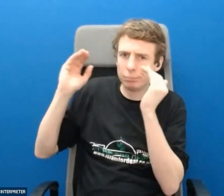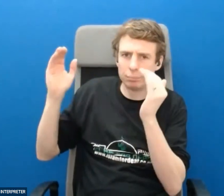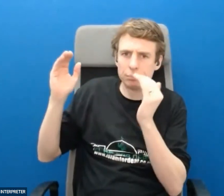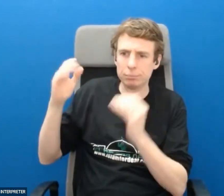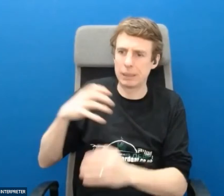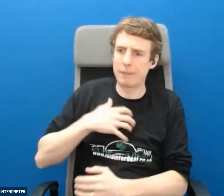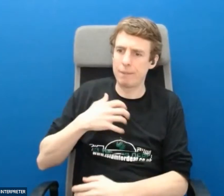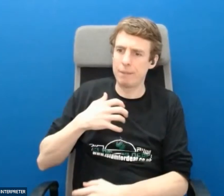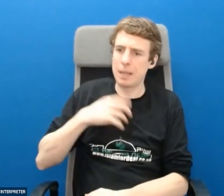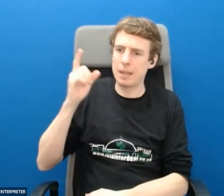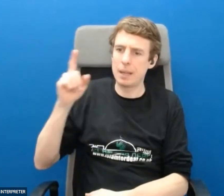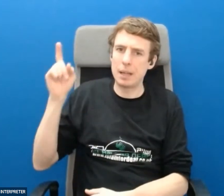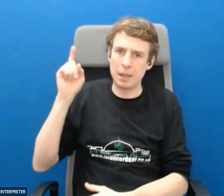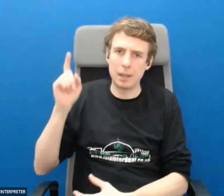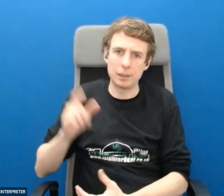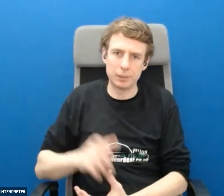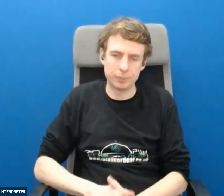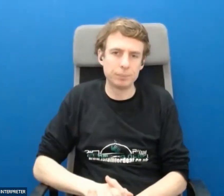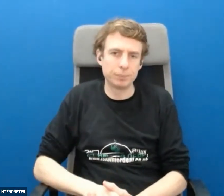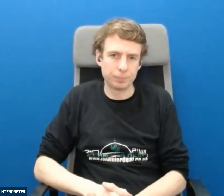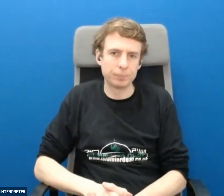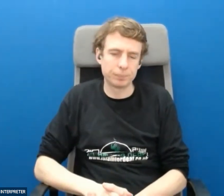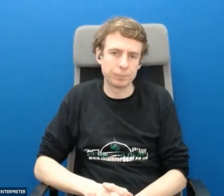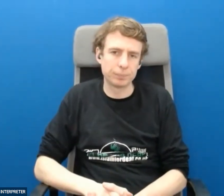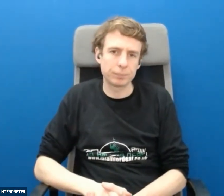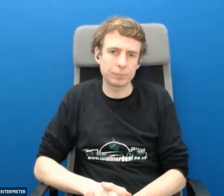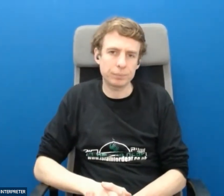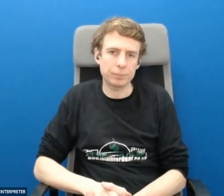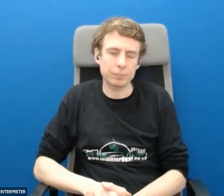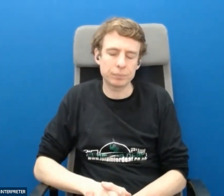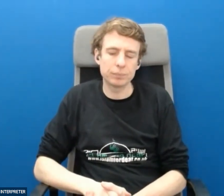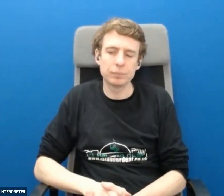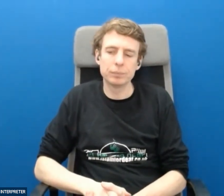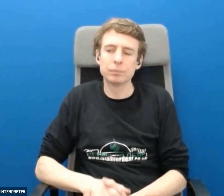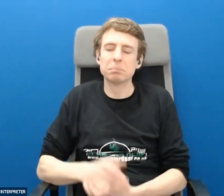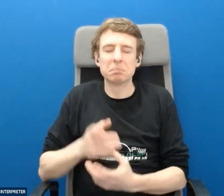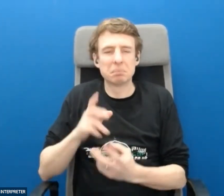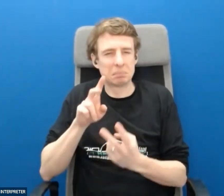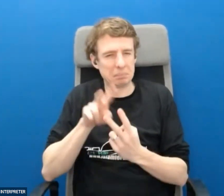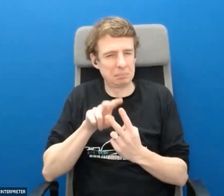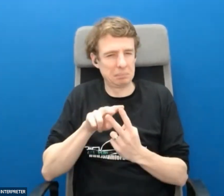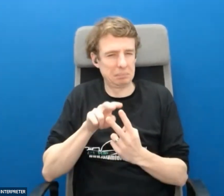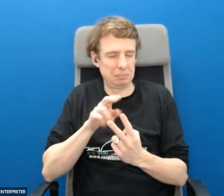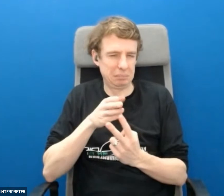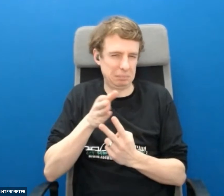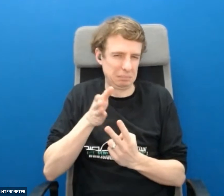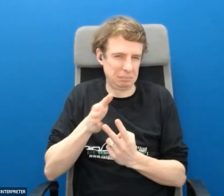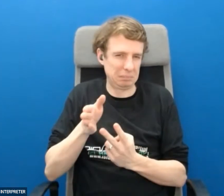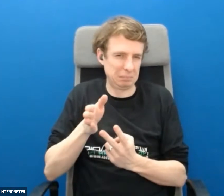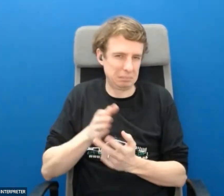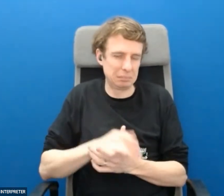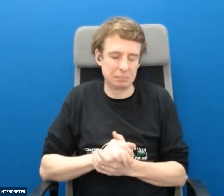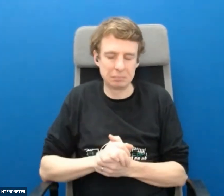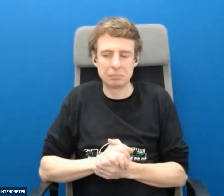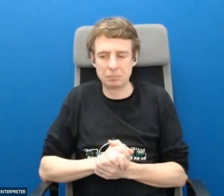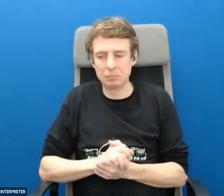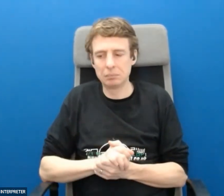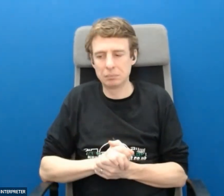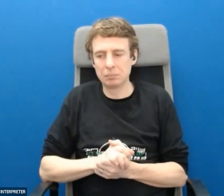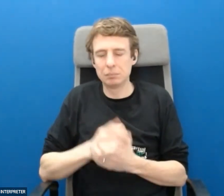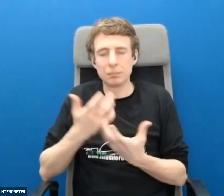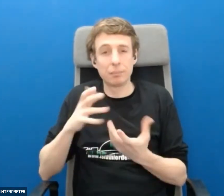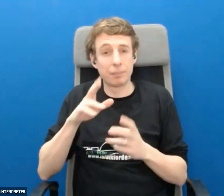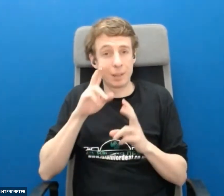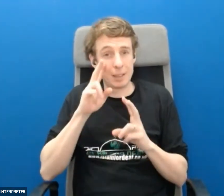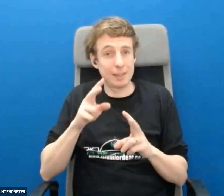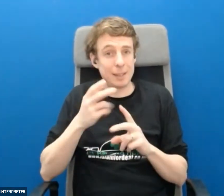Him. But these are two wings. So as we saw in the example that came before, that